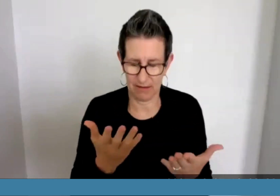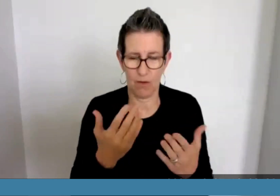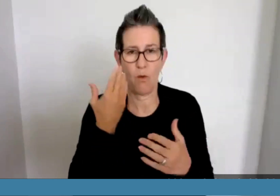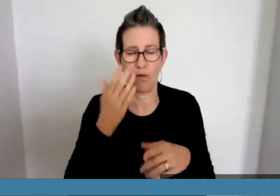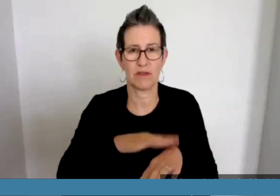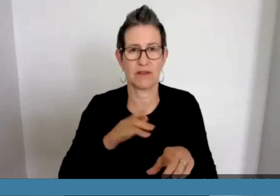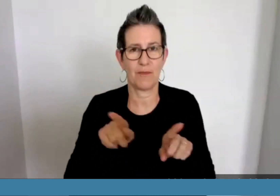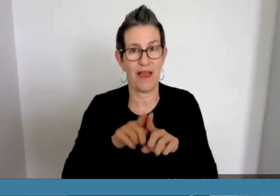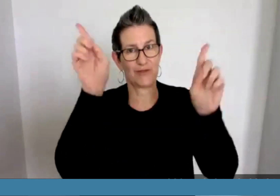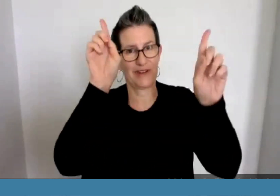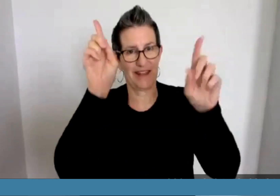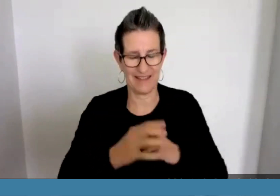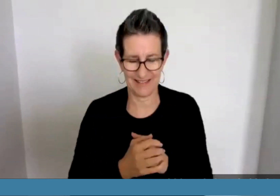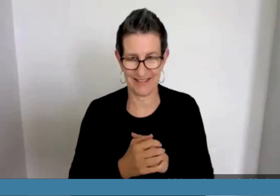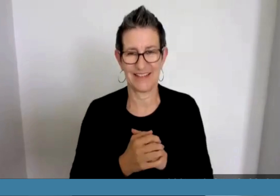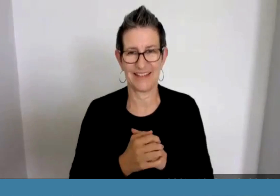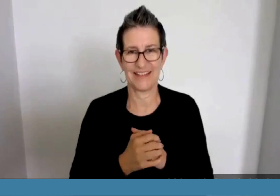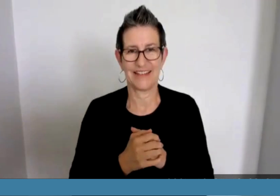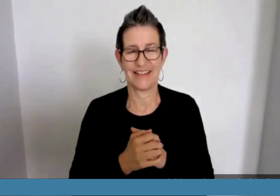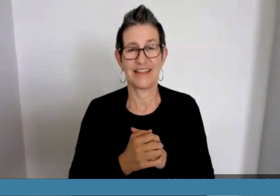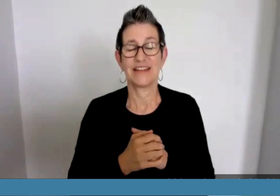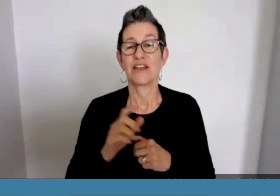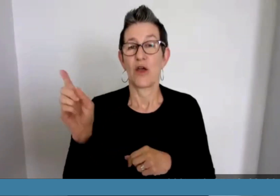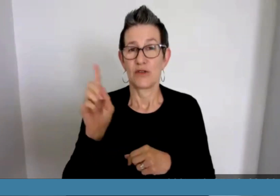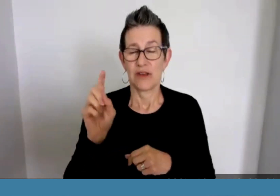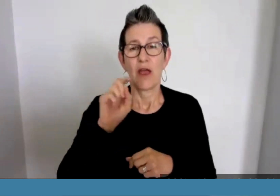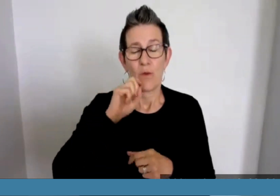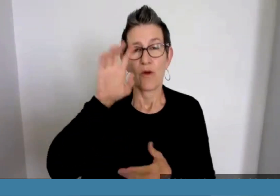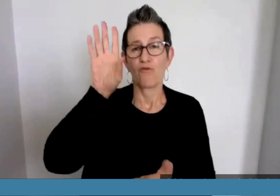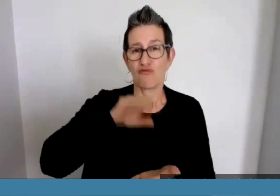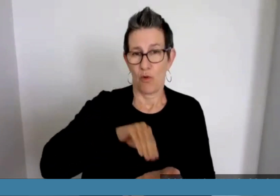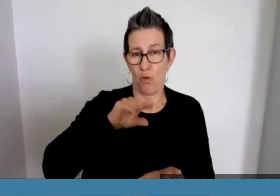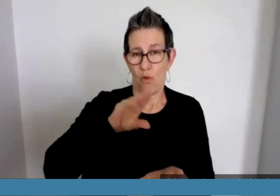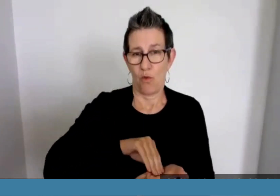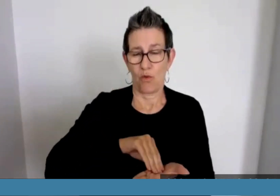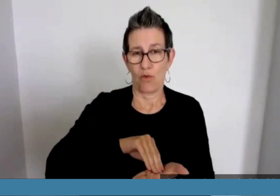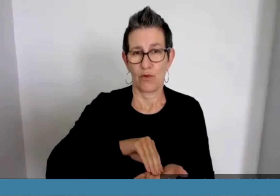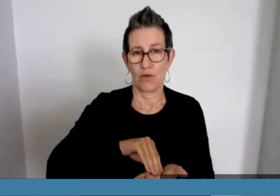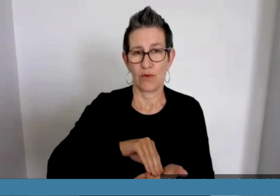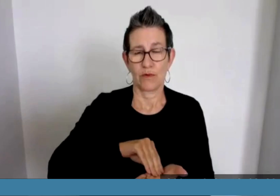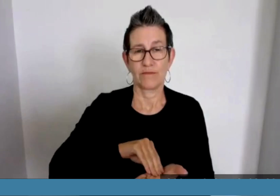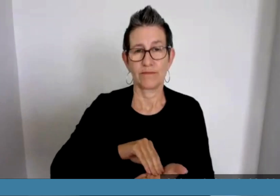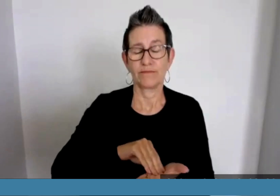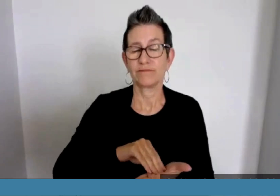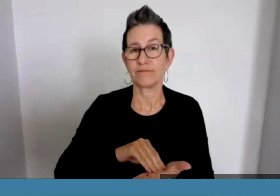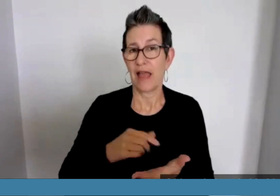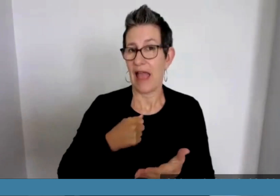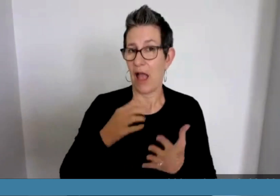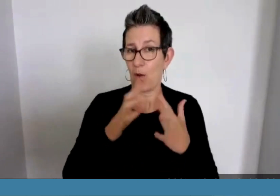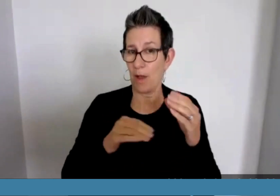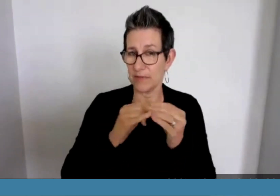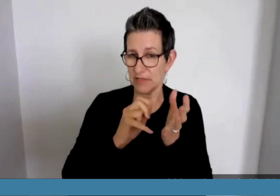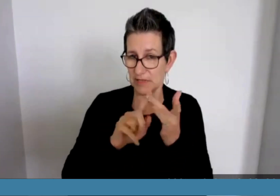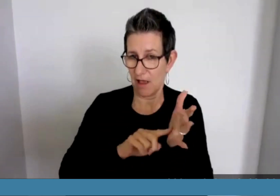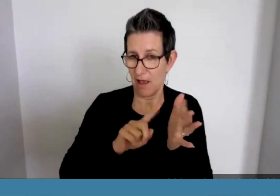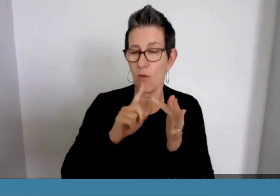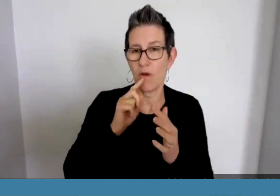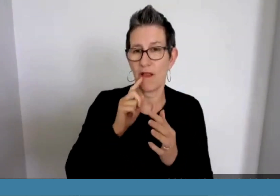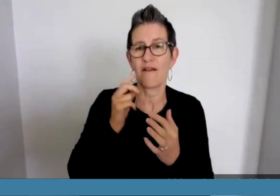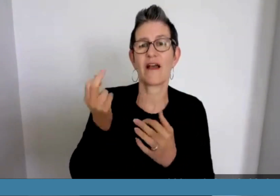please also note that this session is being recorded and it will be available on our website for others to access and for you